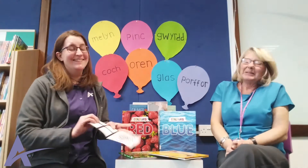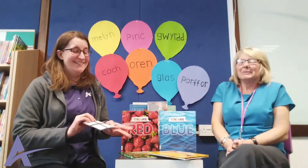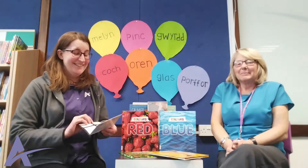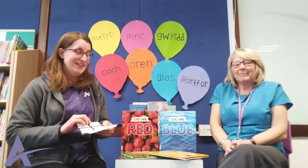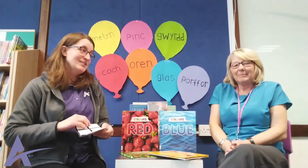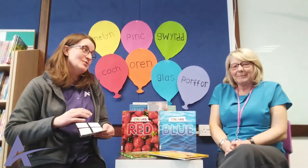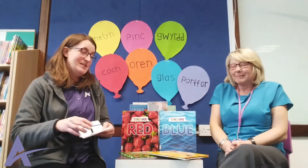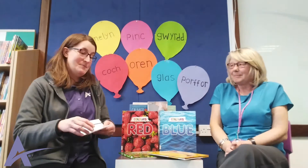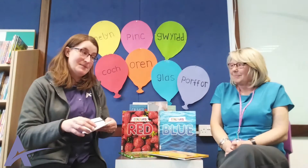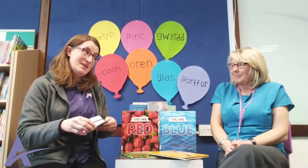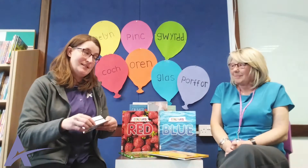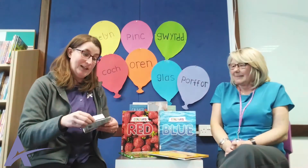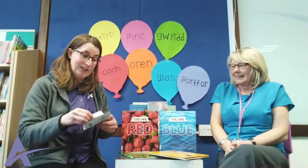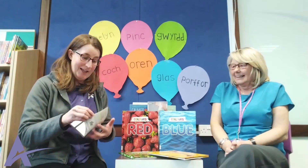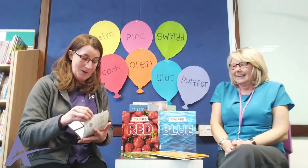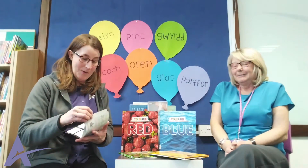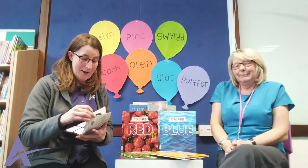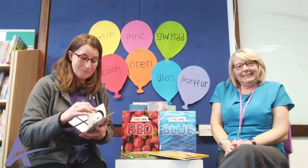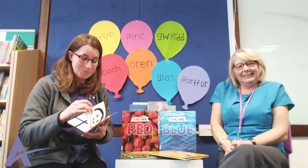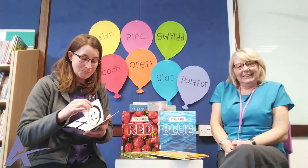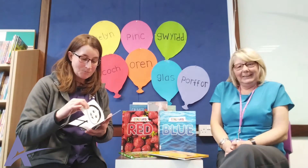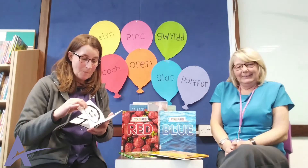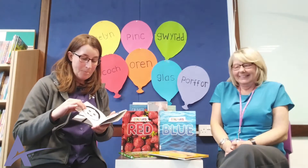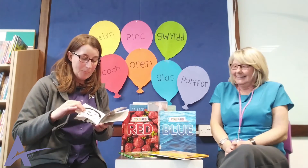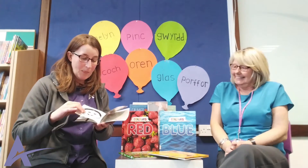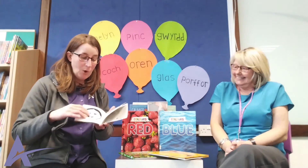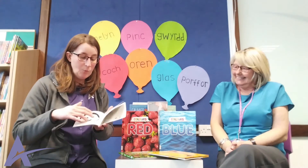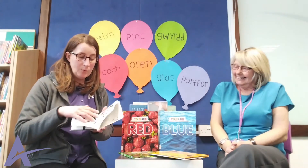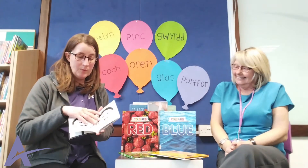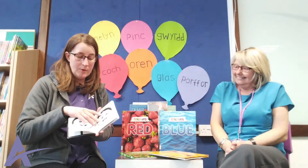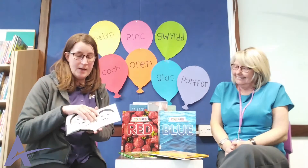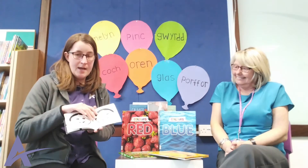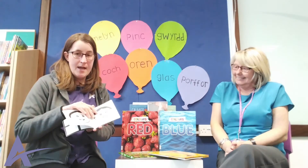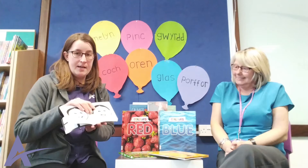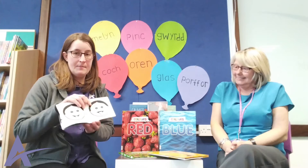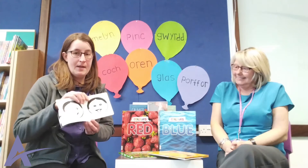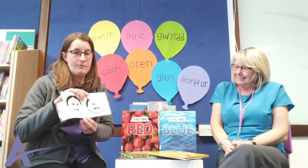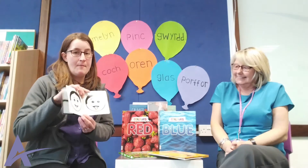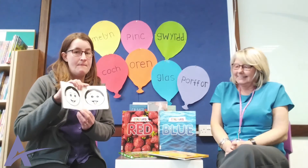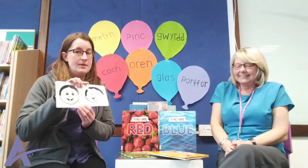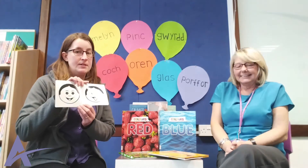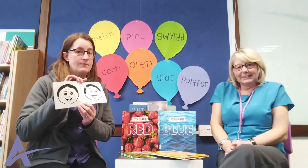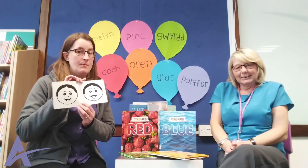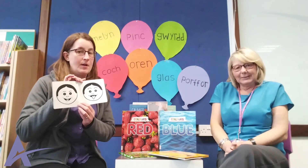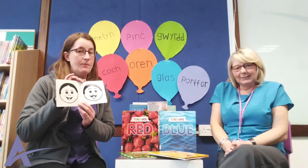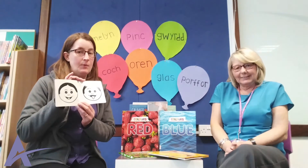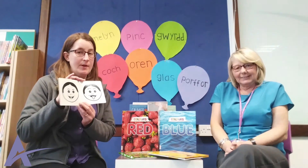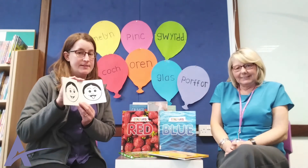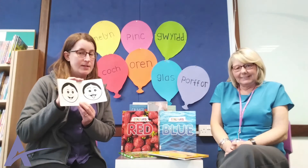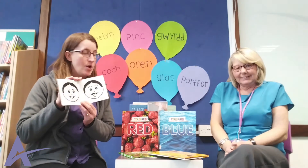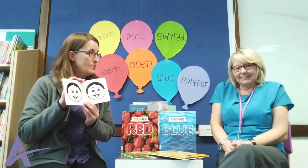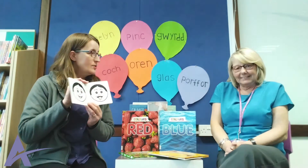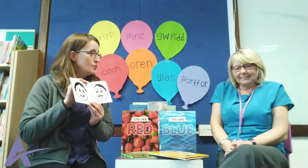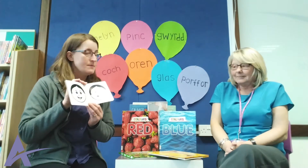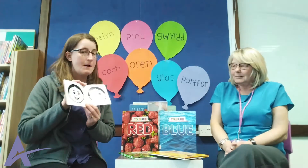Oh, it always makes me tickle anyway. Me too. Oh, and you may have remembered from a couple of weeks ago that we talked about